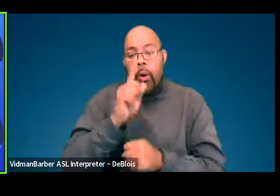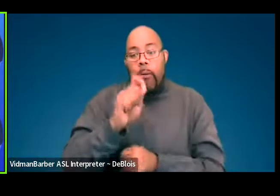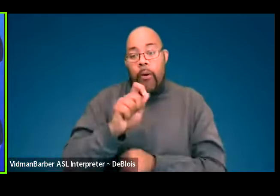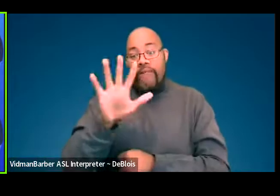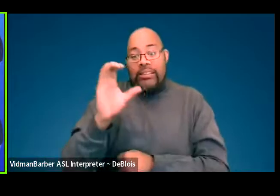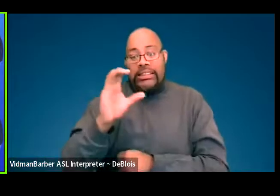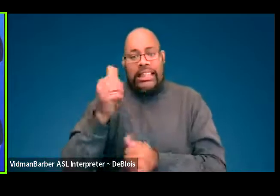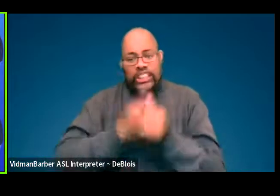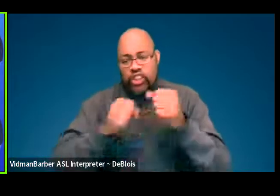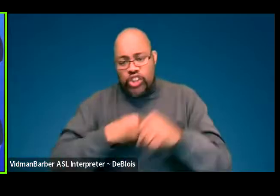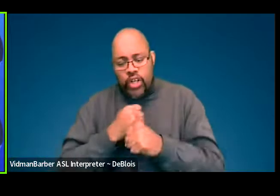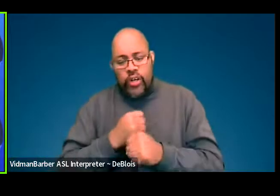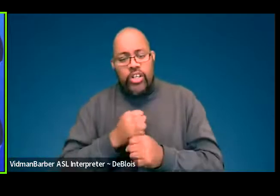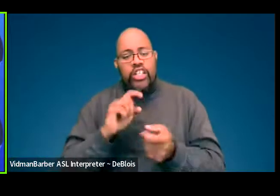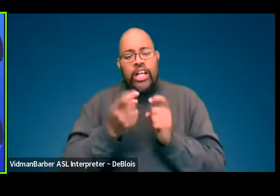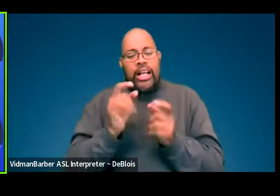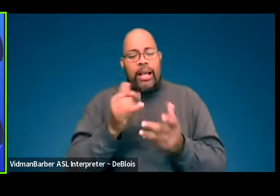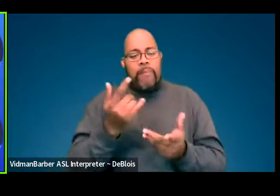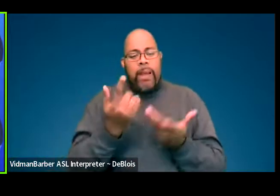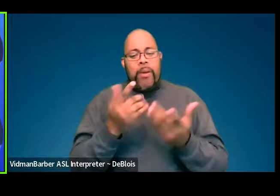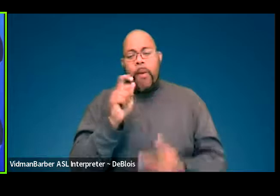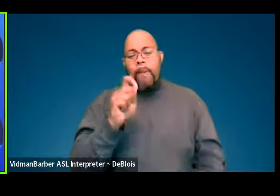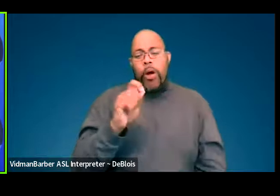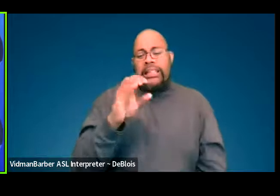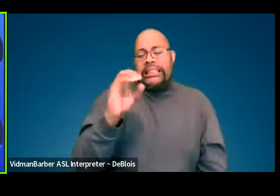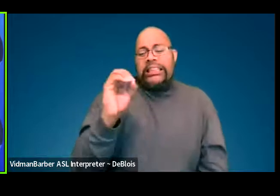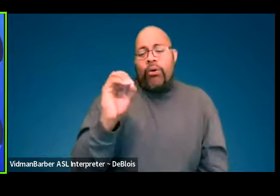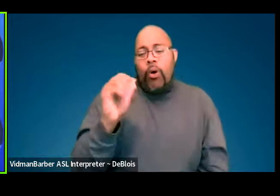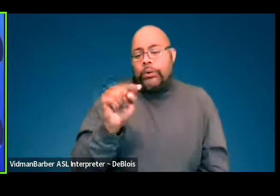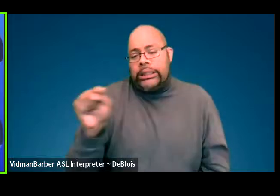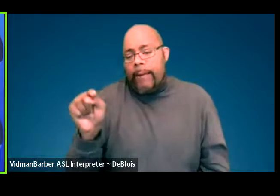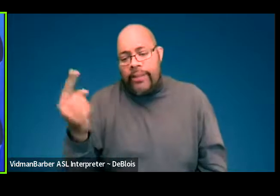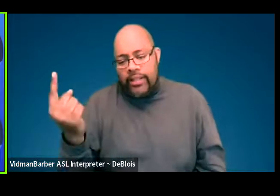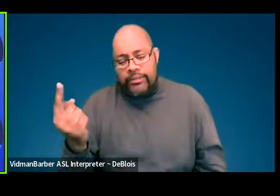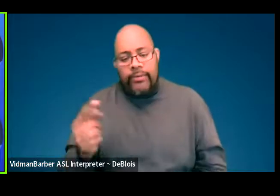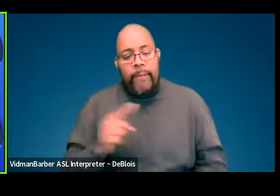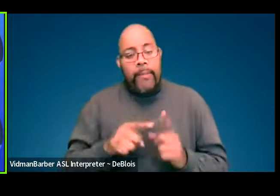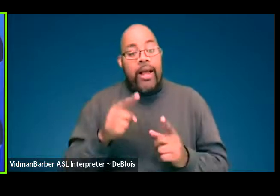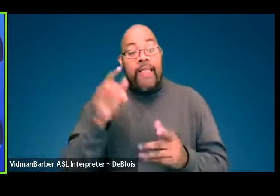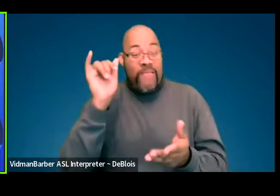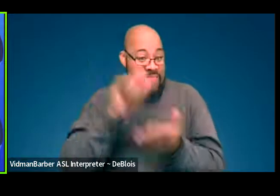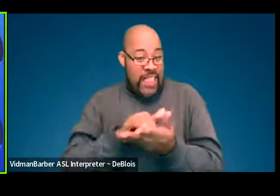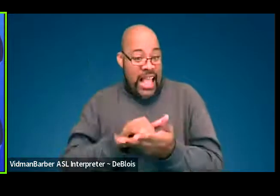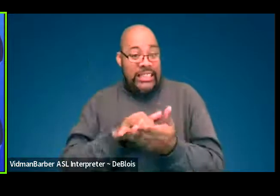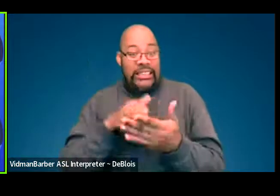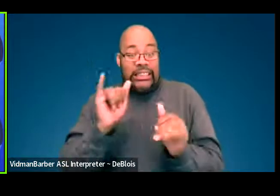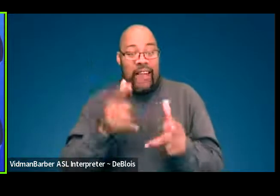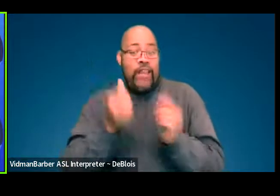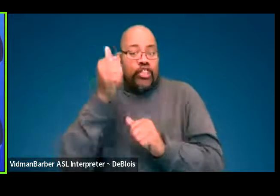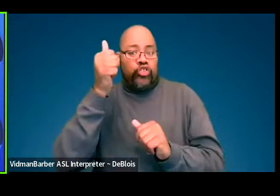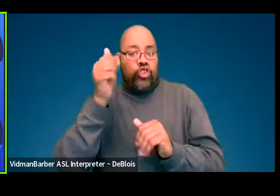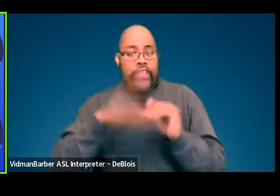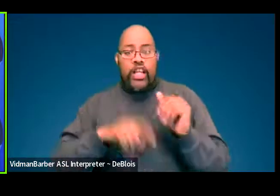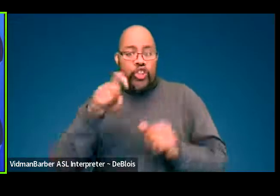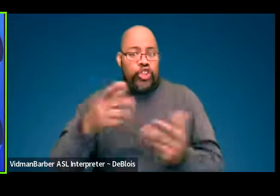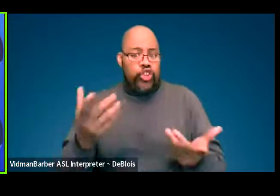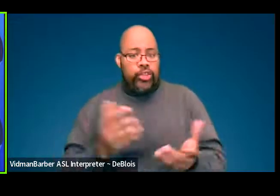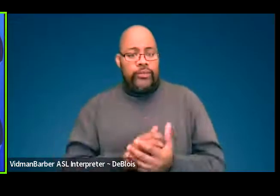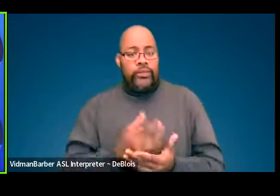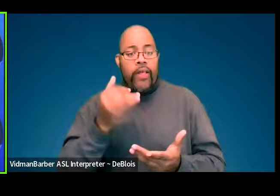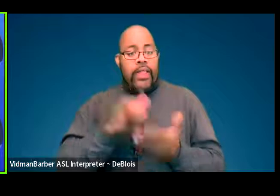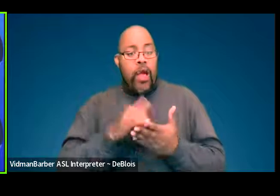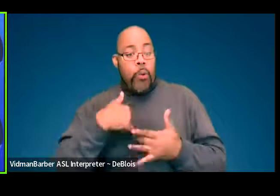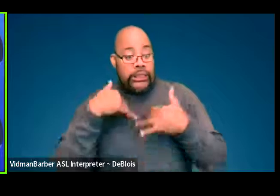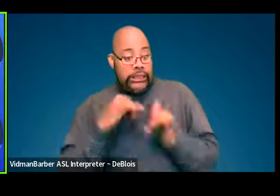C a year. No, it's changing like maybe 0.0 something, but even that is faster than it should. So it's like